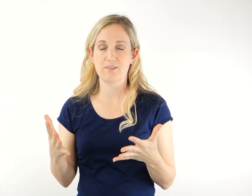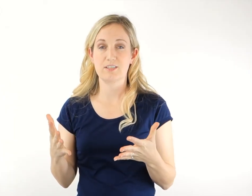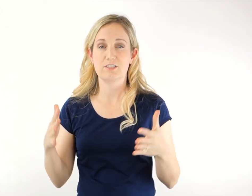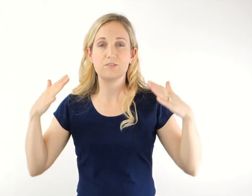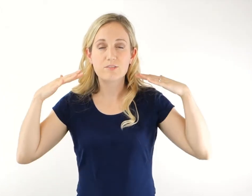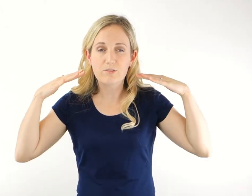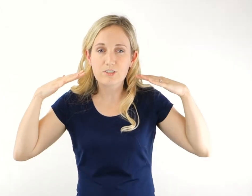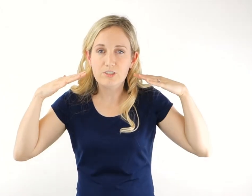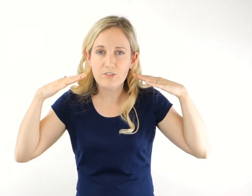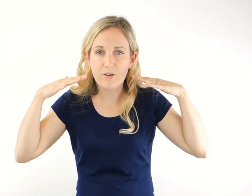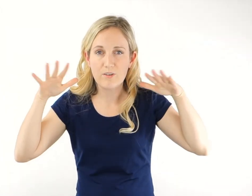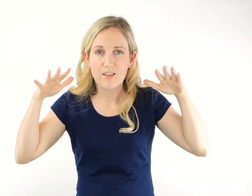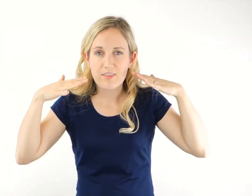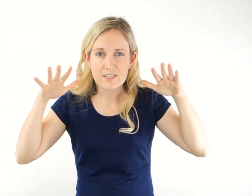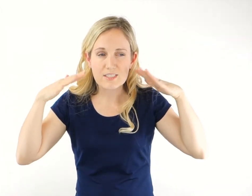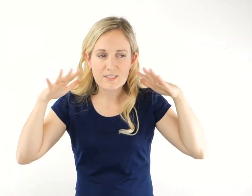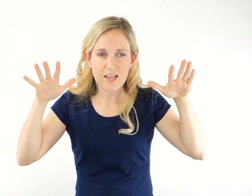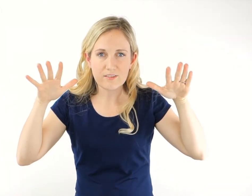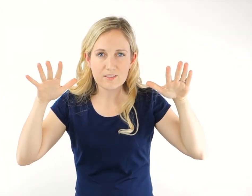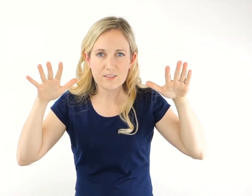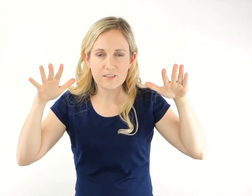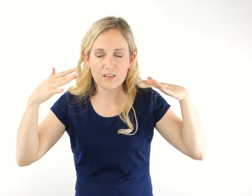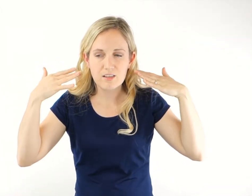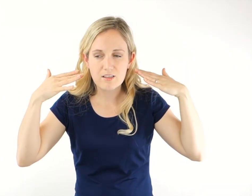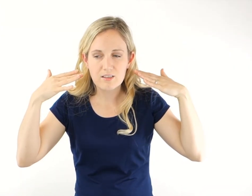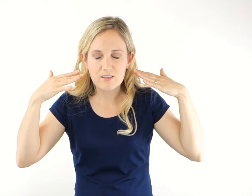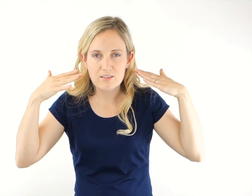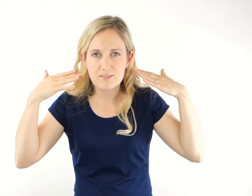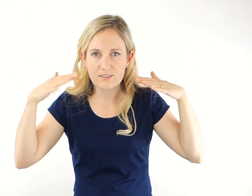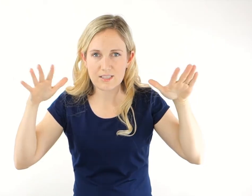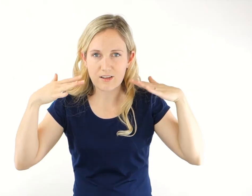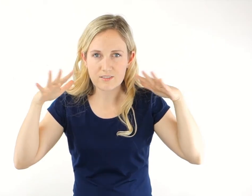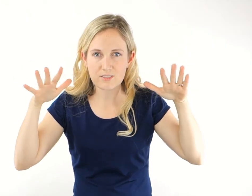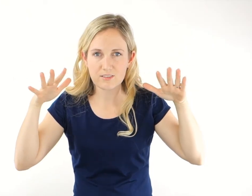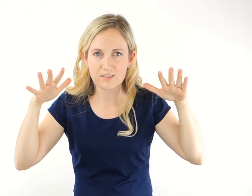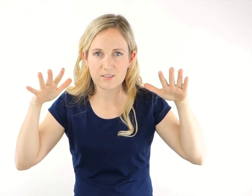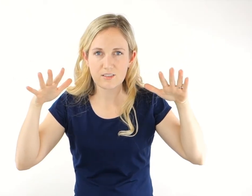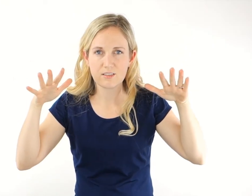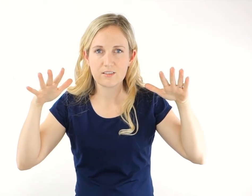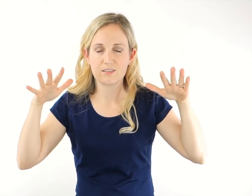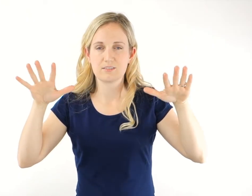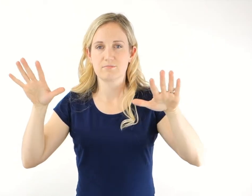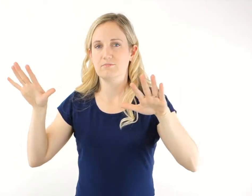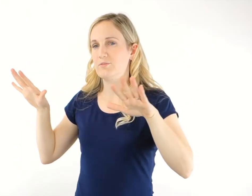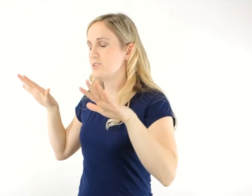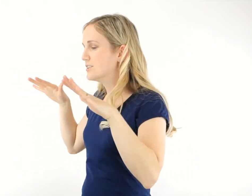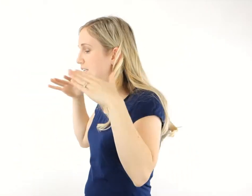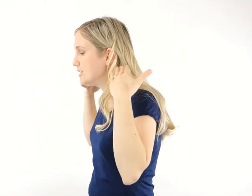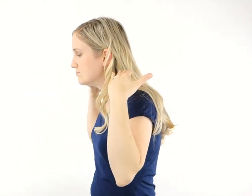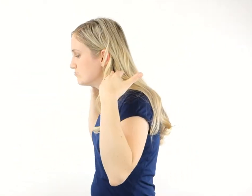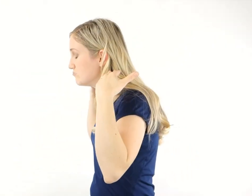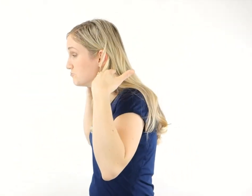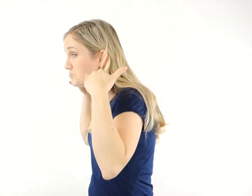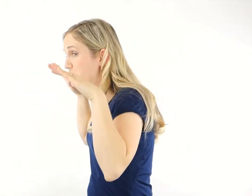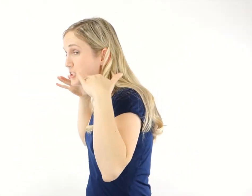you need to. So, this is sound. Sound. Let me do that again.